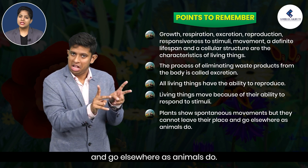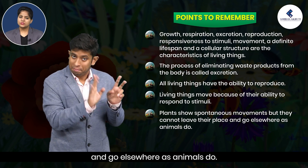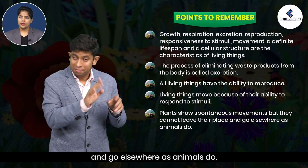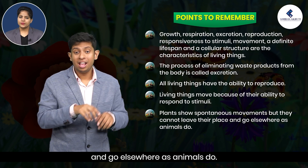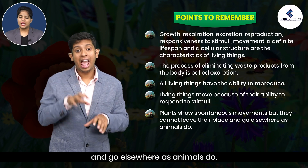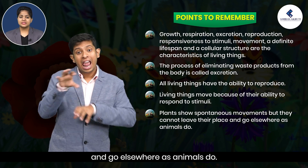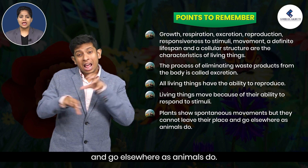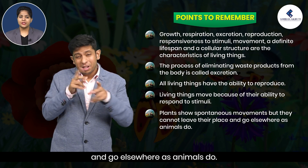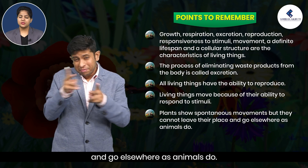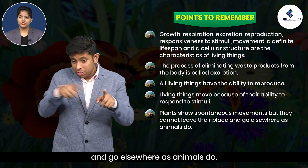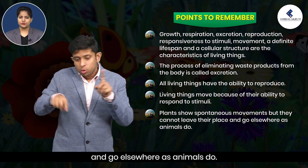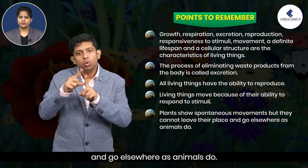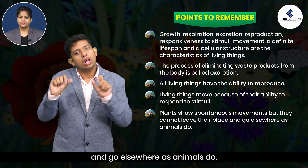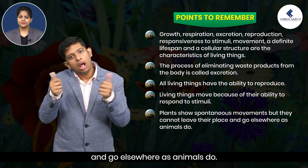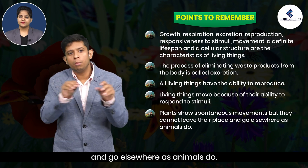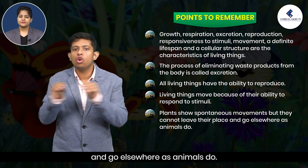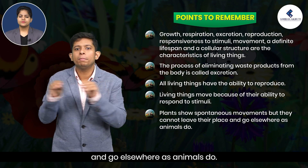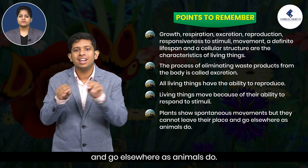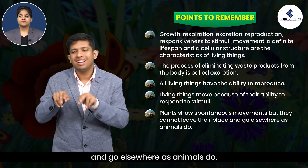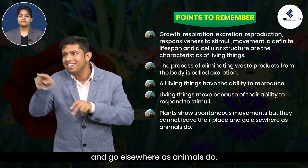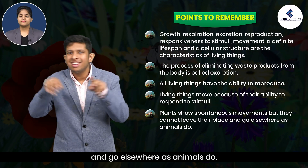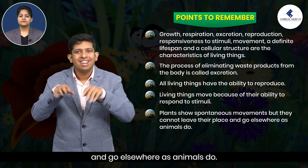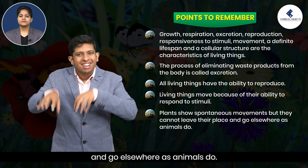go elsewhere as animals do.